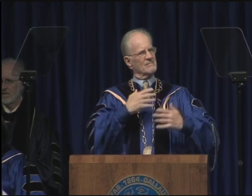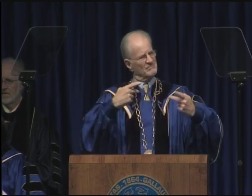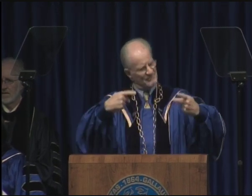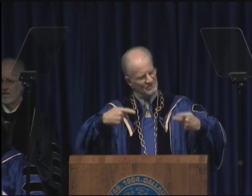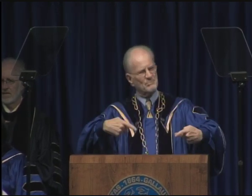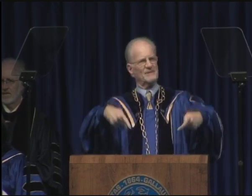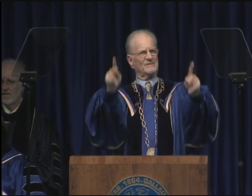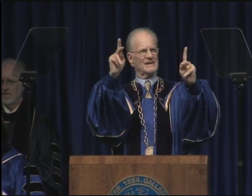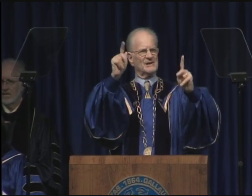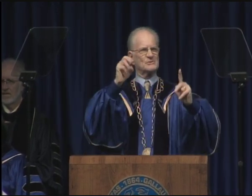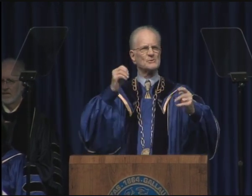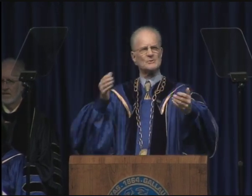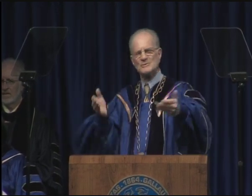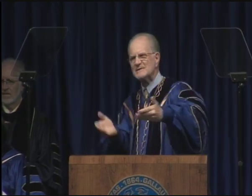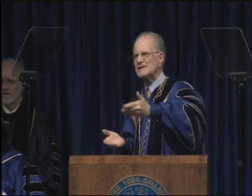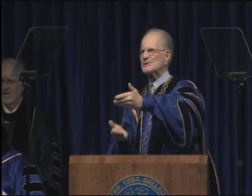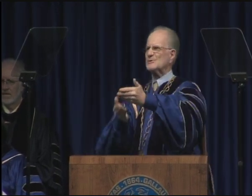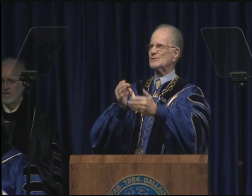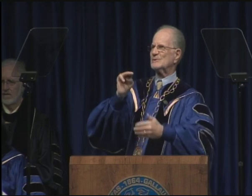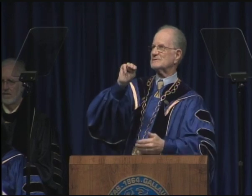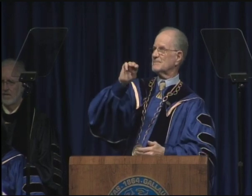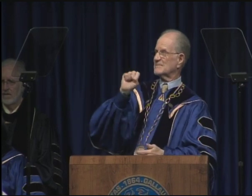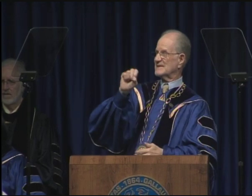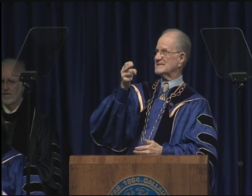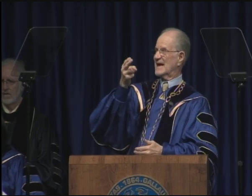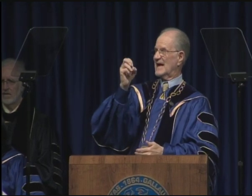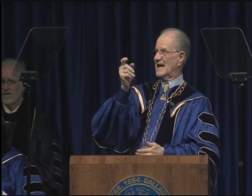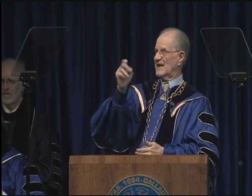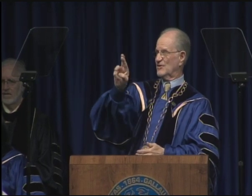It is now my privilege to introduce Ms. Heather Harker,